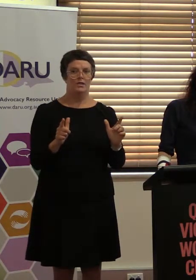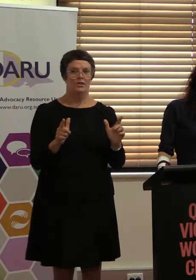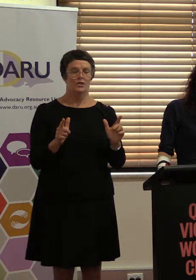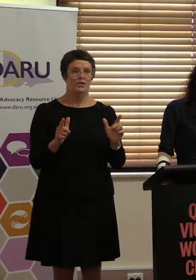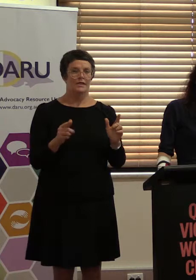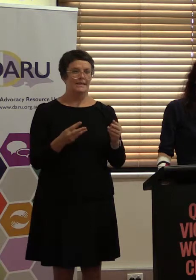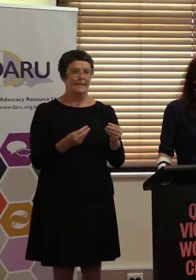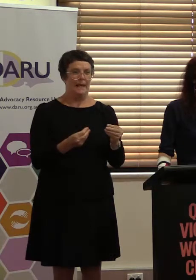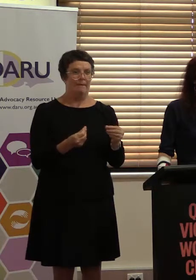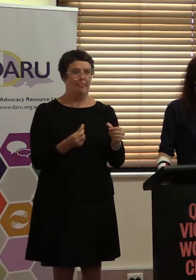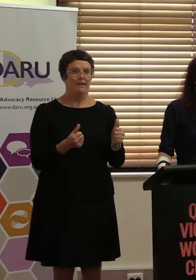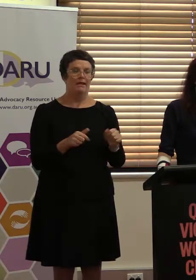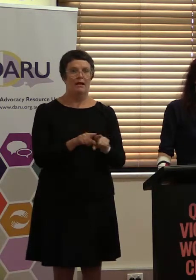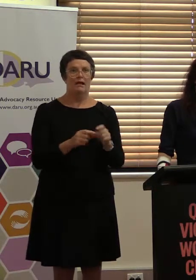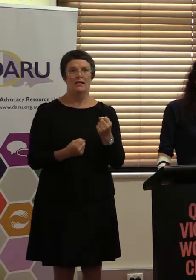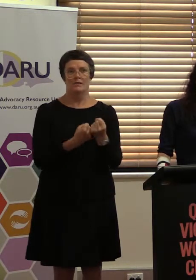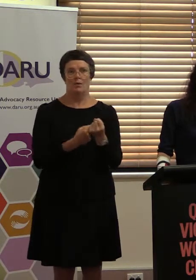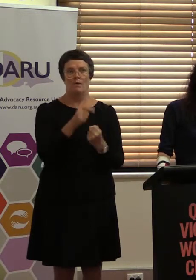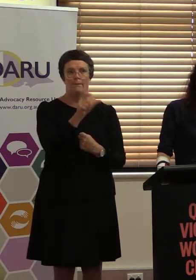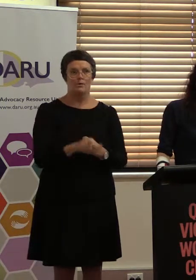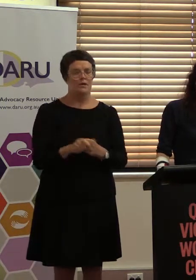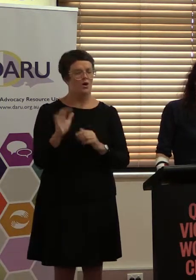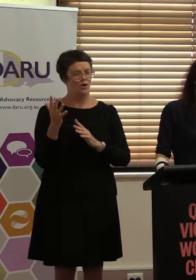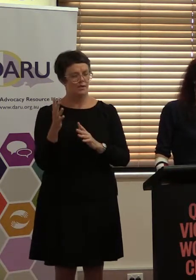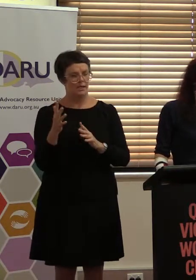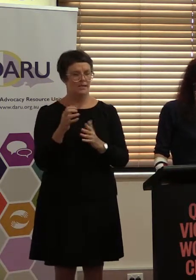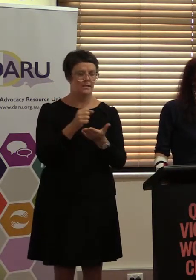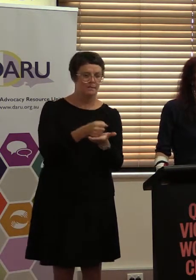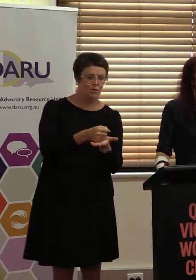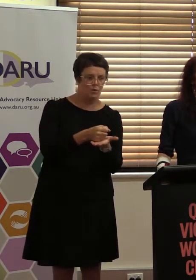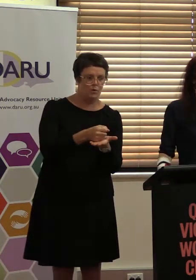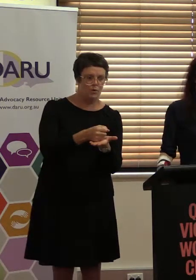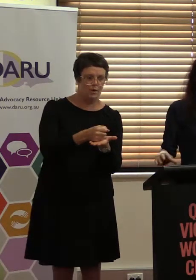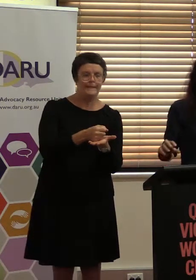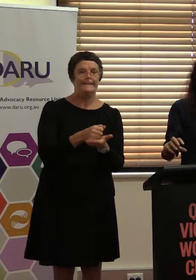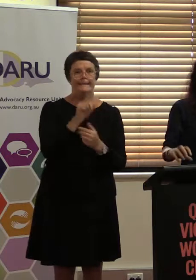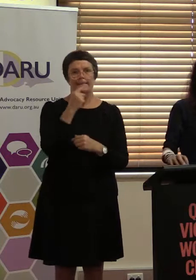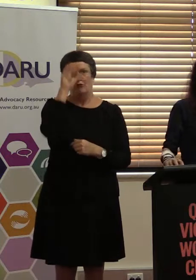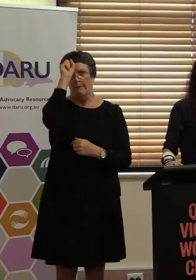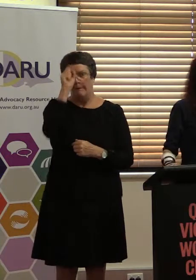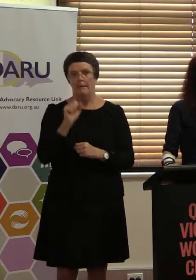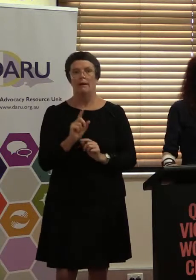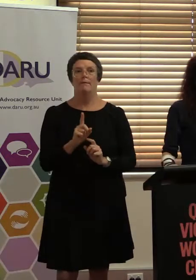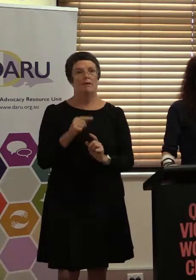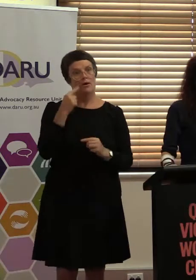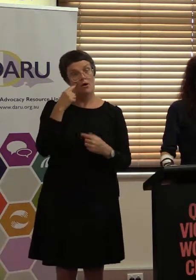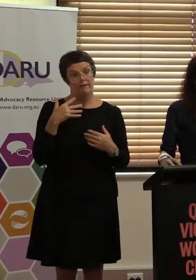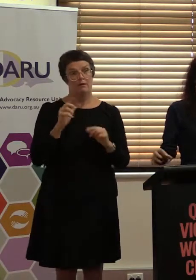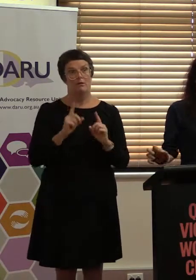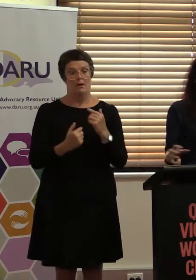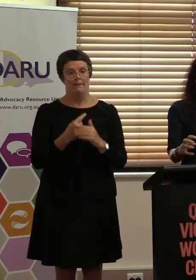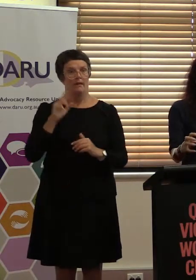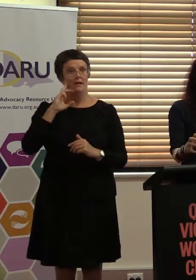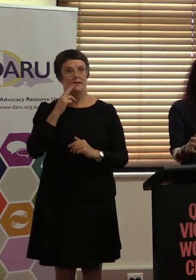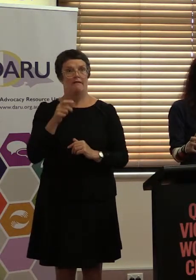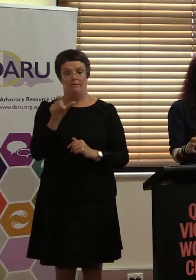something or other. It's like a support person. I said, Auslan support. So it's often a deaf person who they